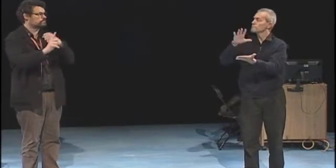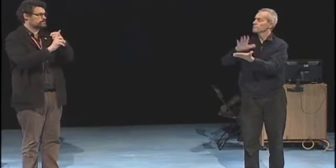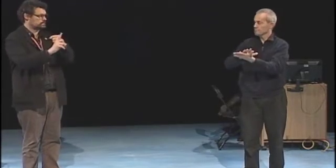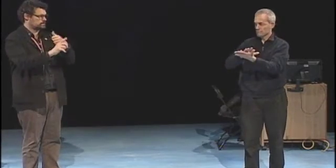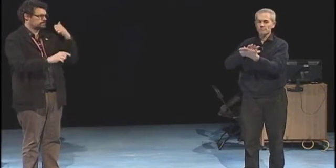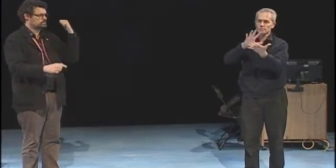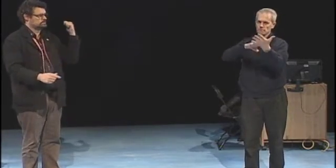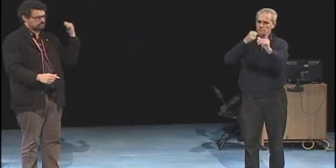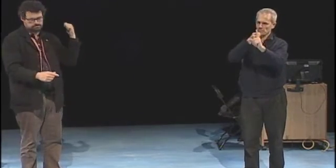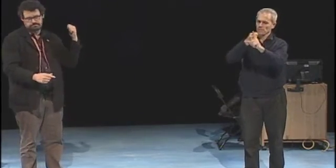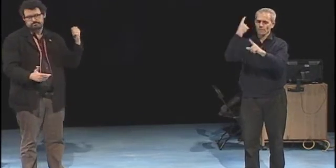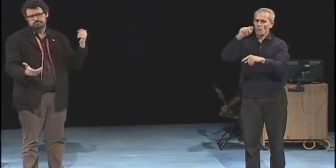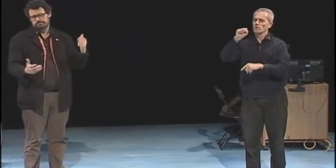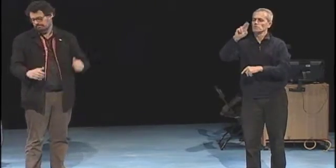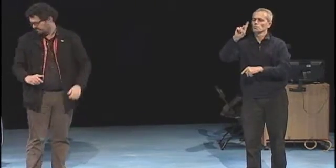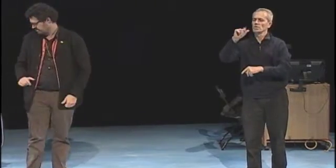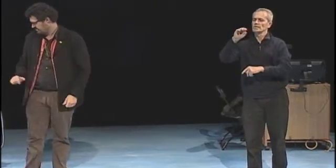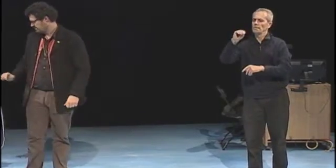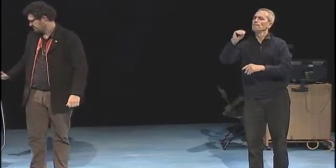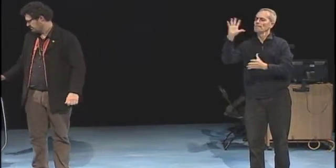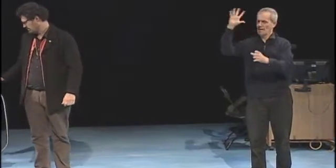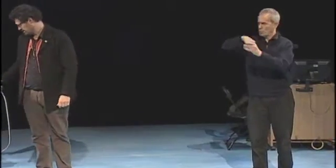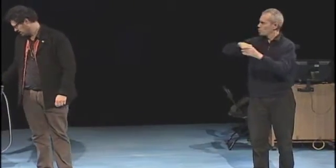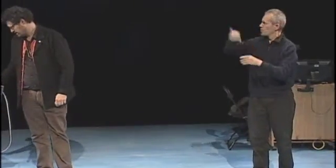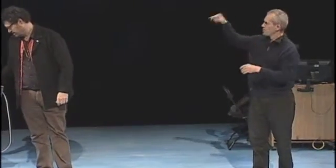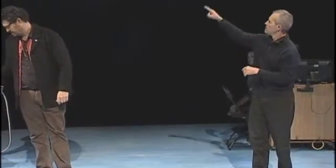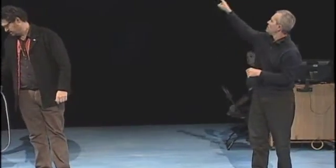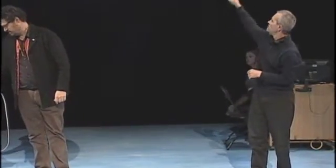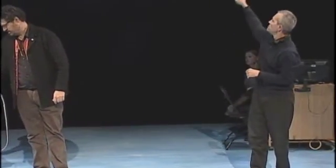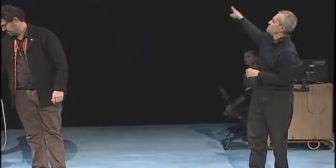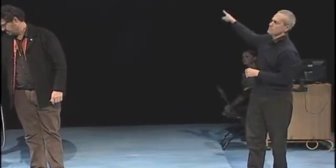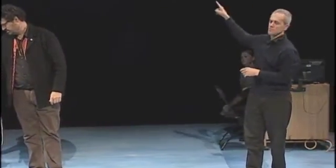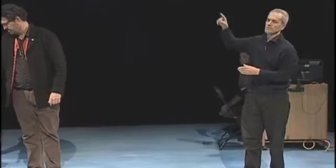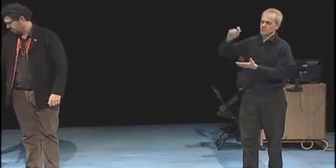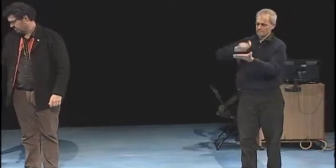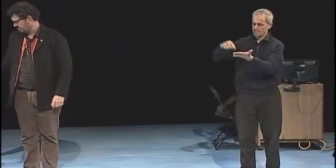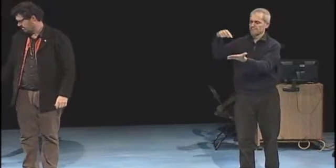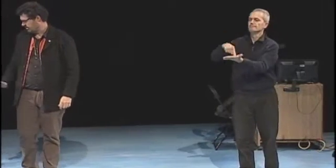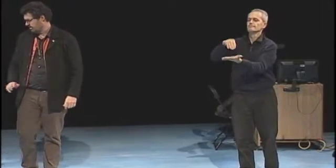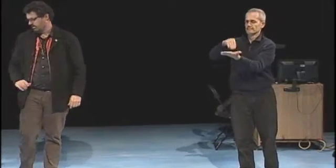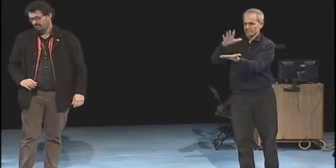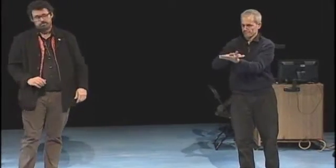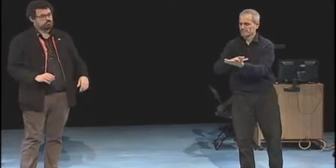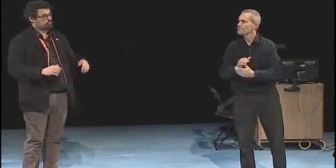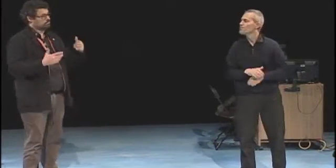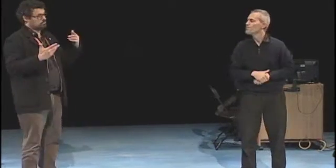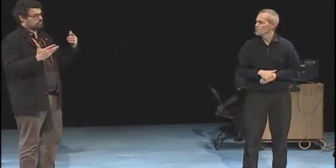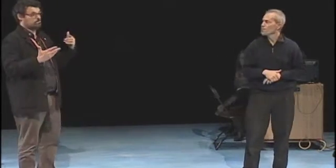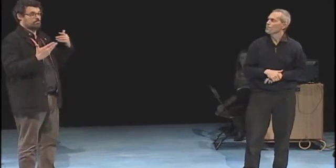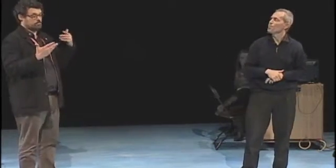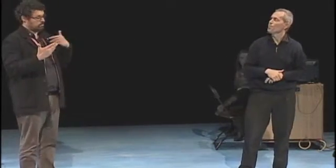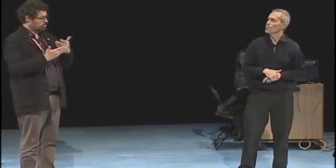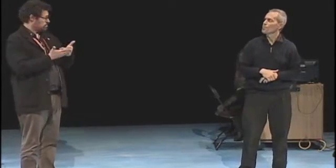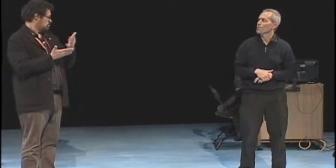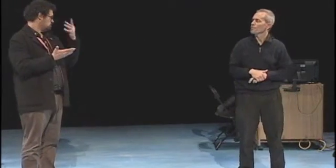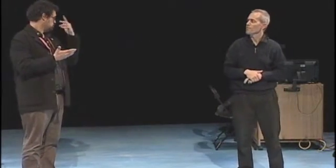where autism denigrates, deafhood welcomes, and Surdism reveals. Thank